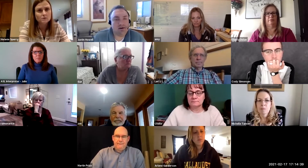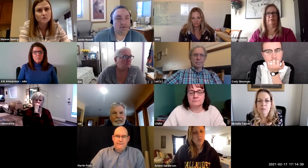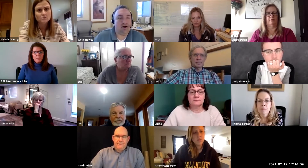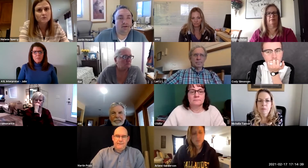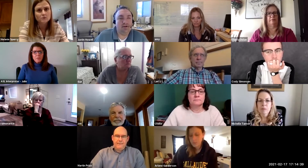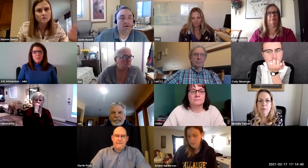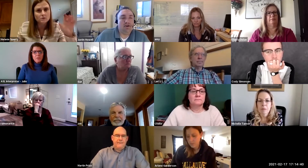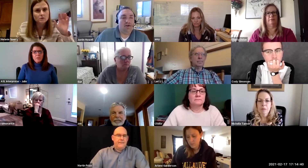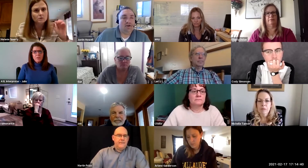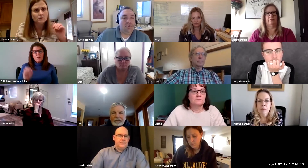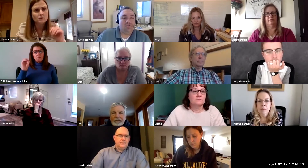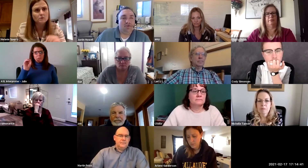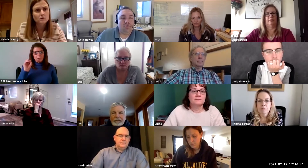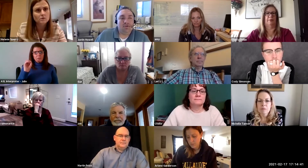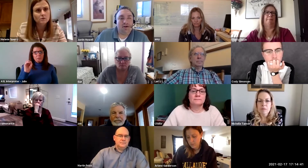Okay.